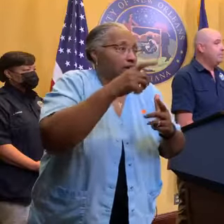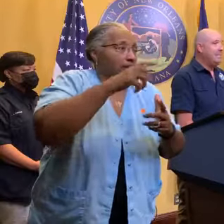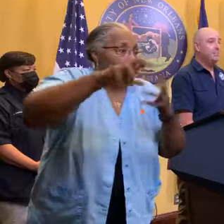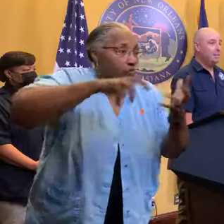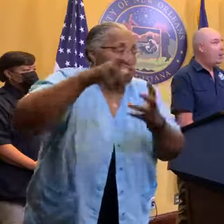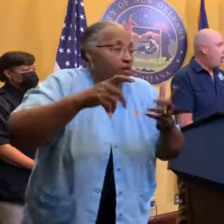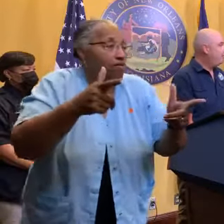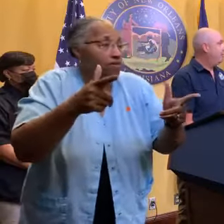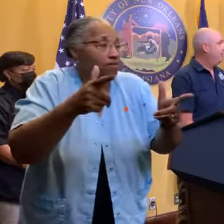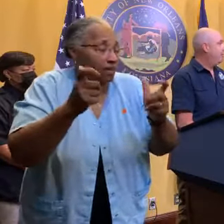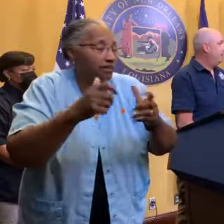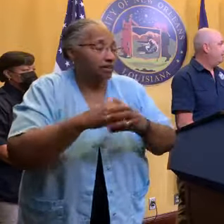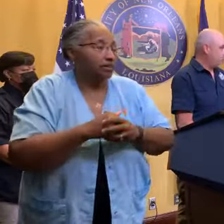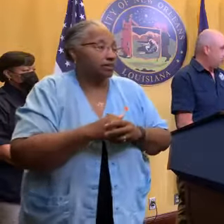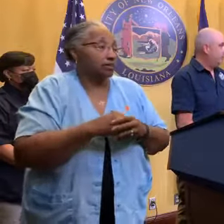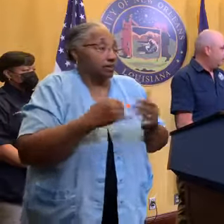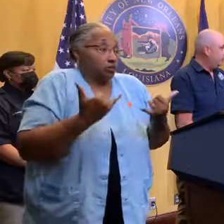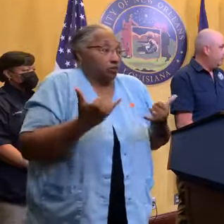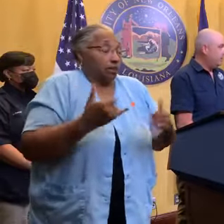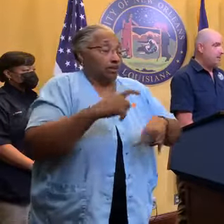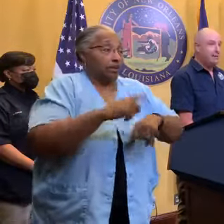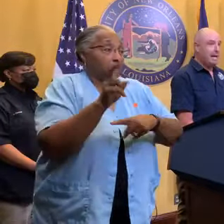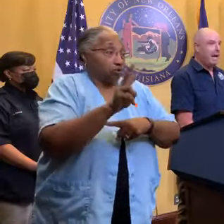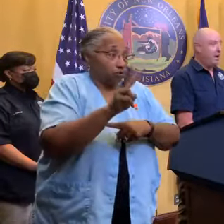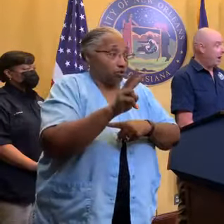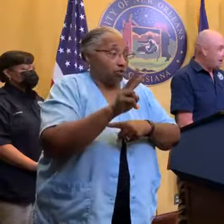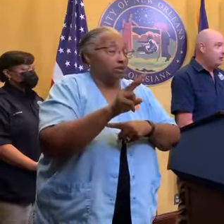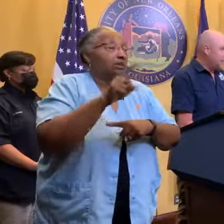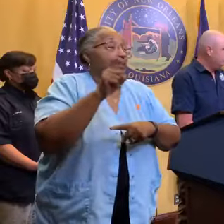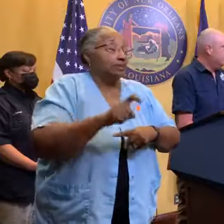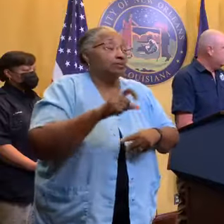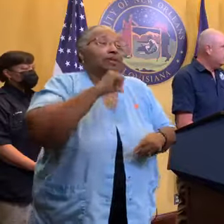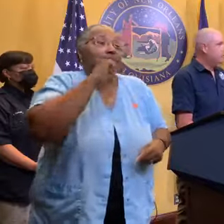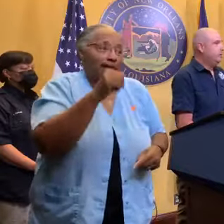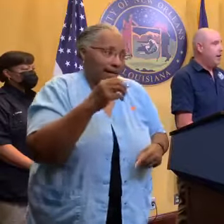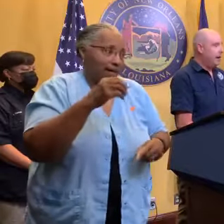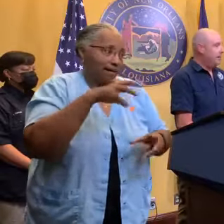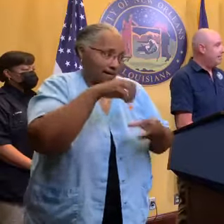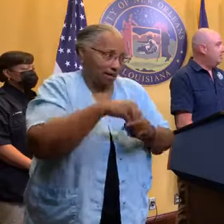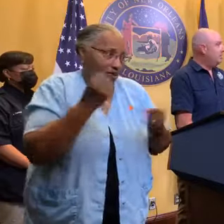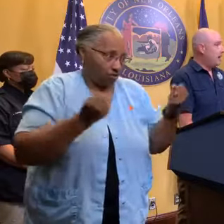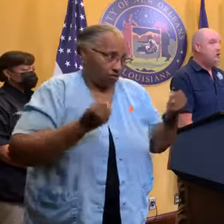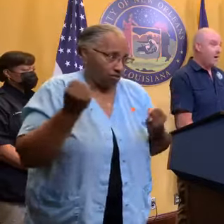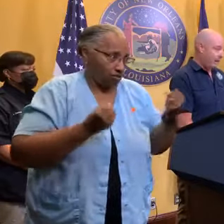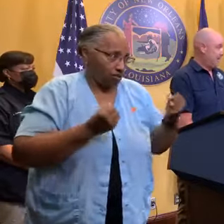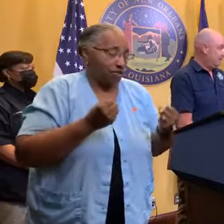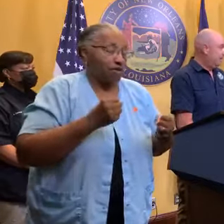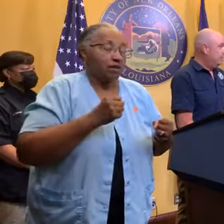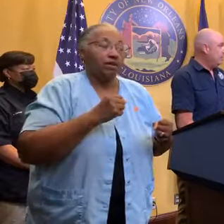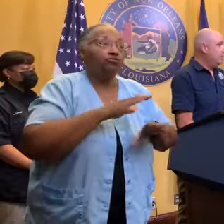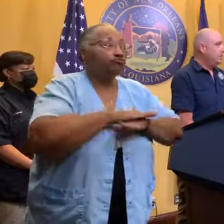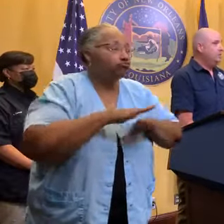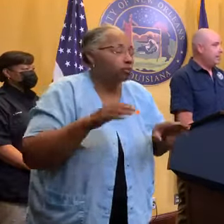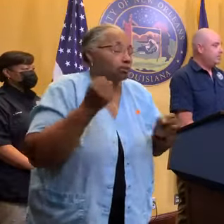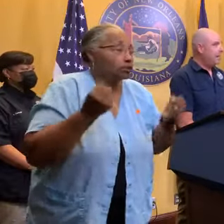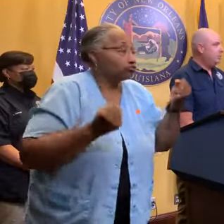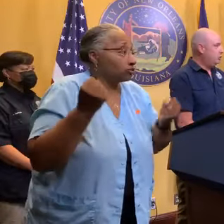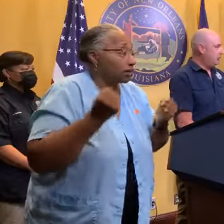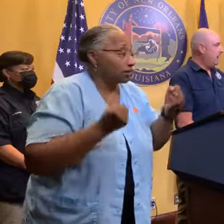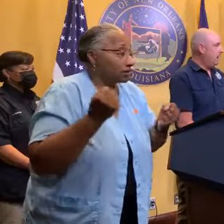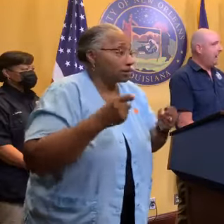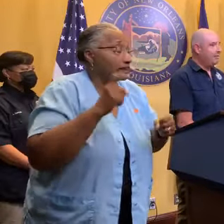you need to be off the streets. You need to be not in your vehicle. You need to be not driving. You need to be